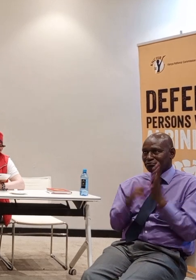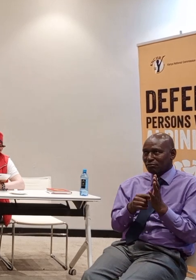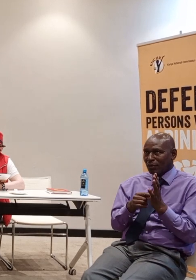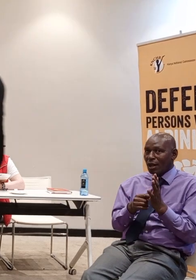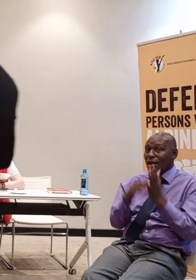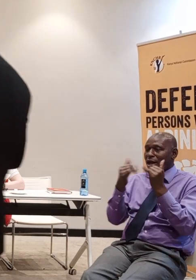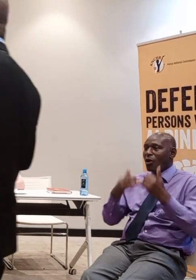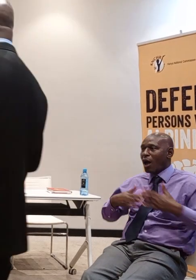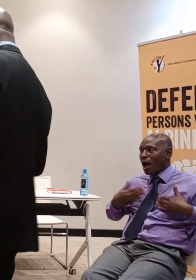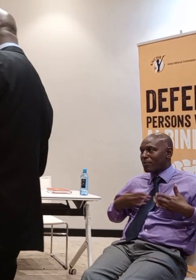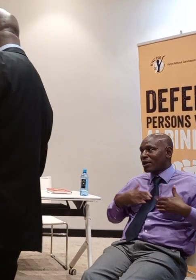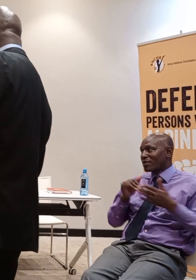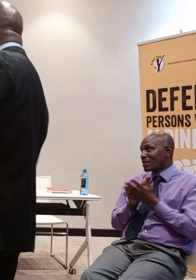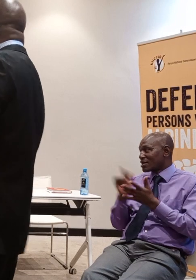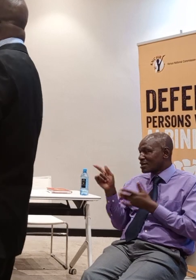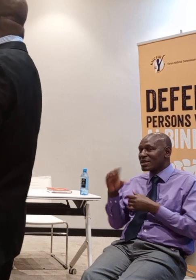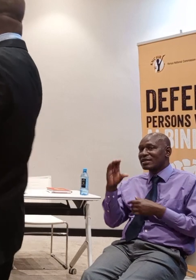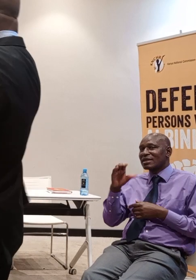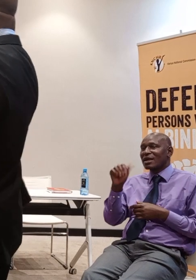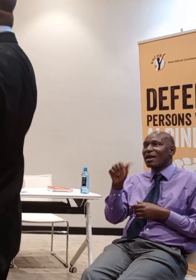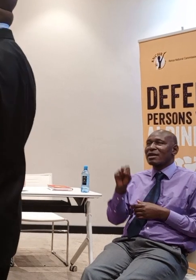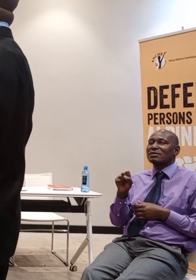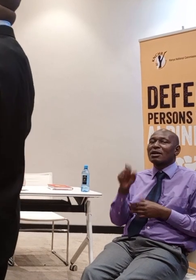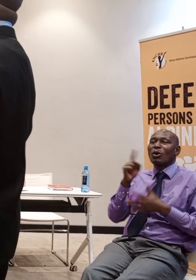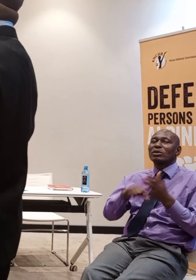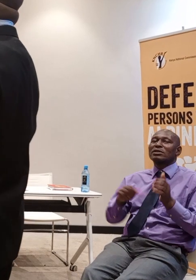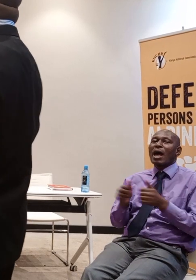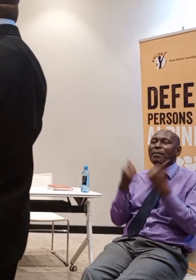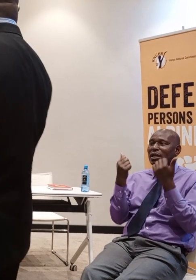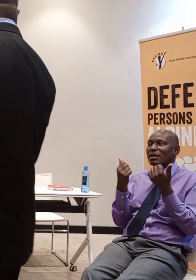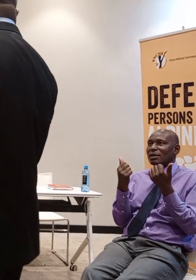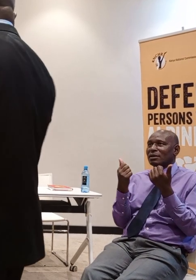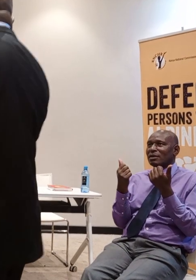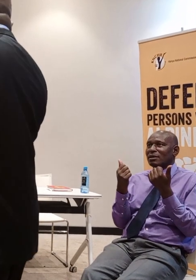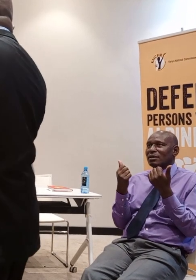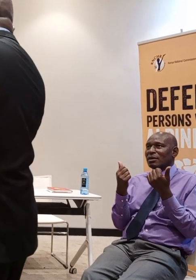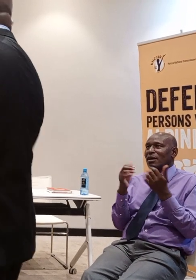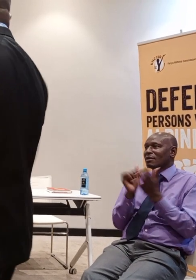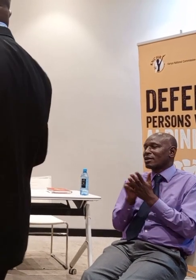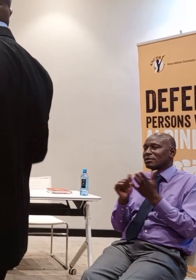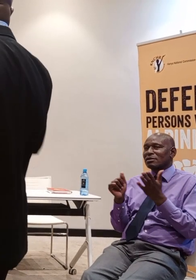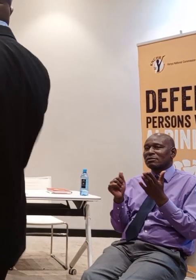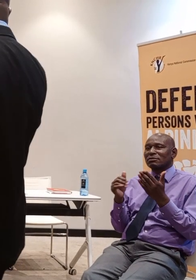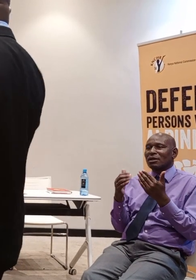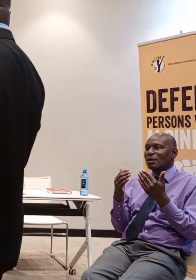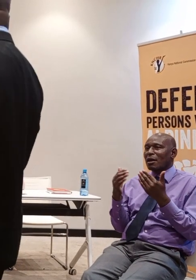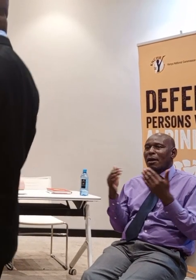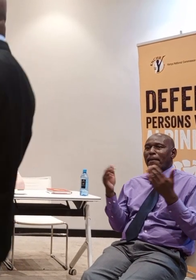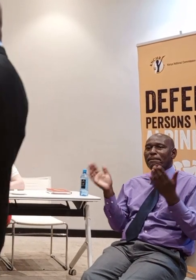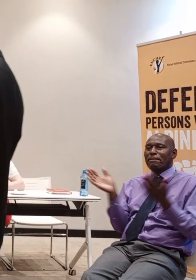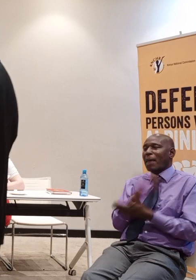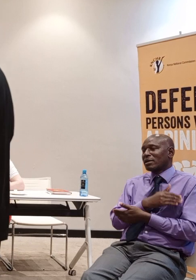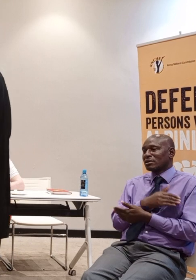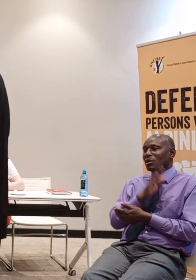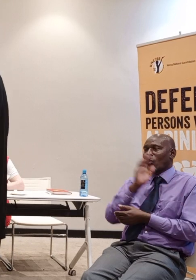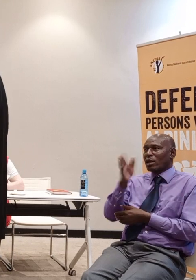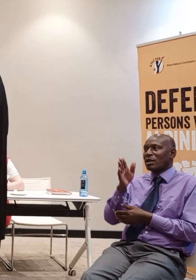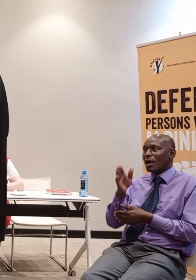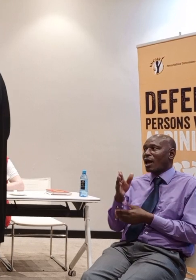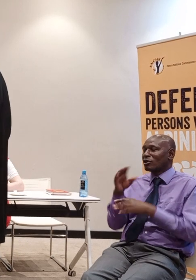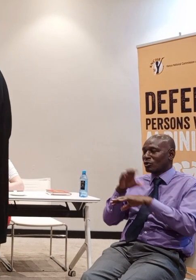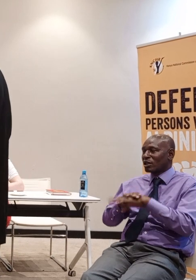you are appointed as a CS, and what is happening, we believe will come to pass, and you will assume your roles